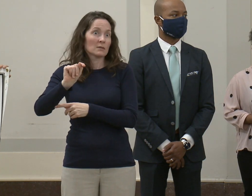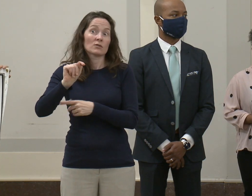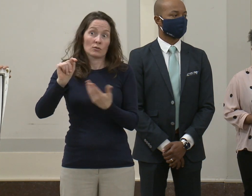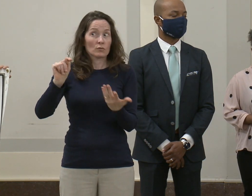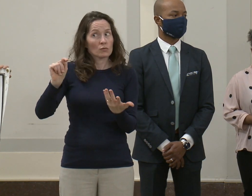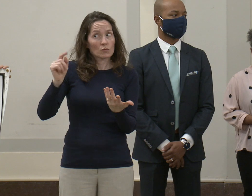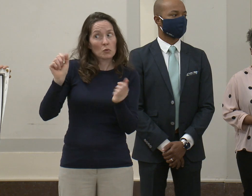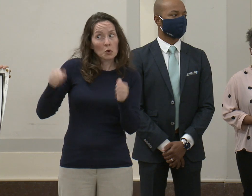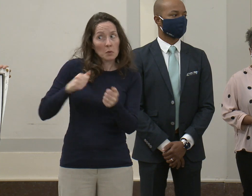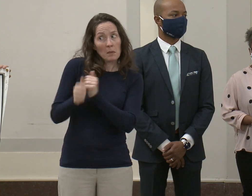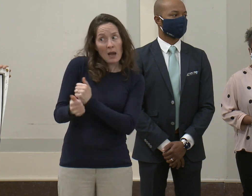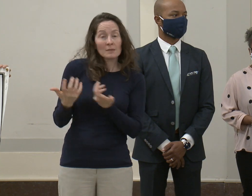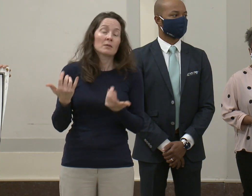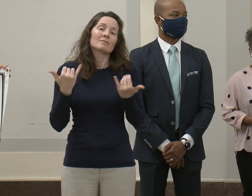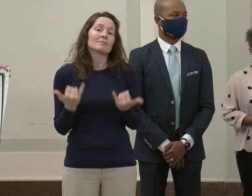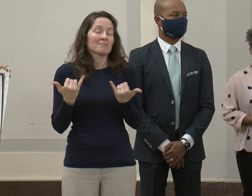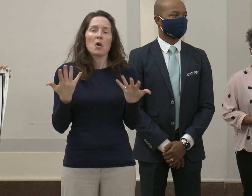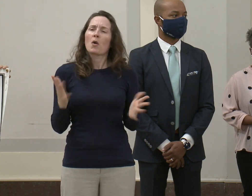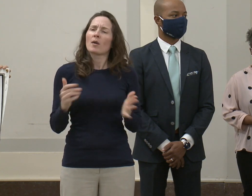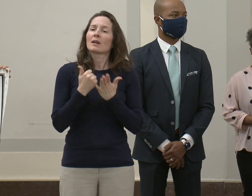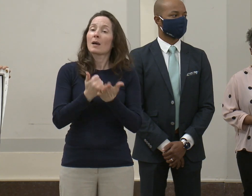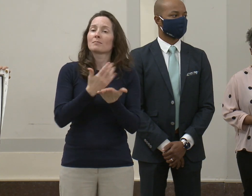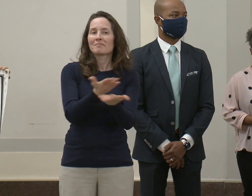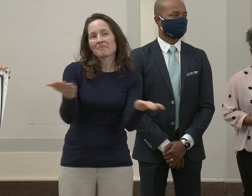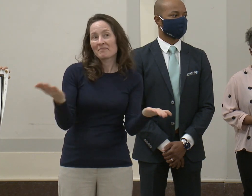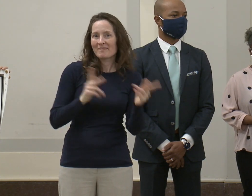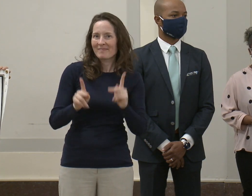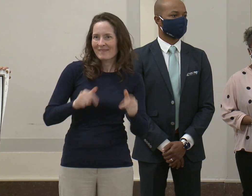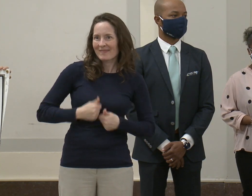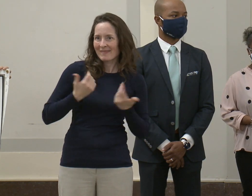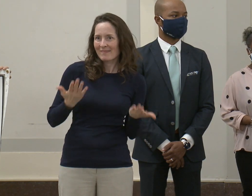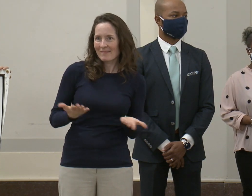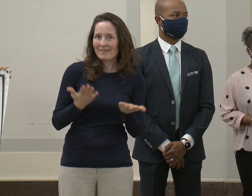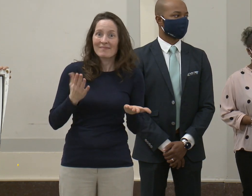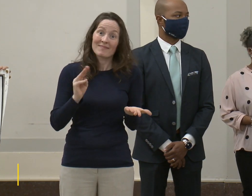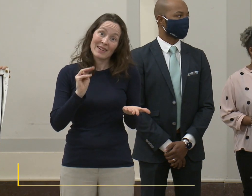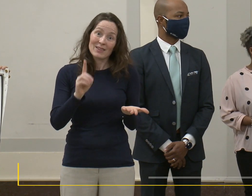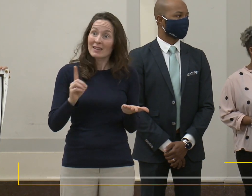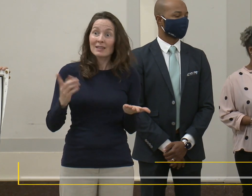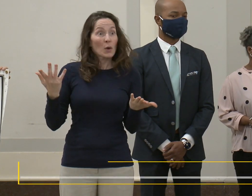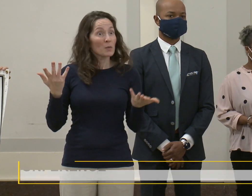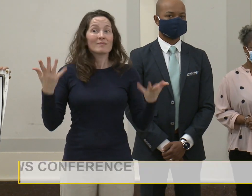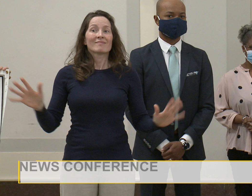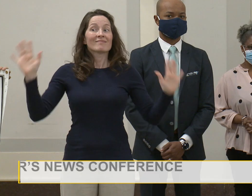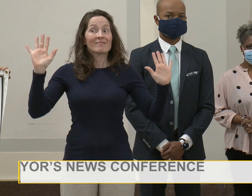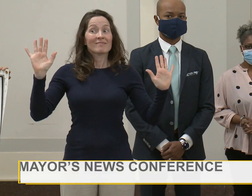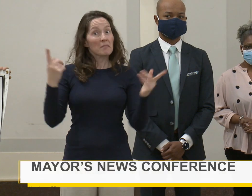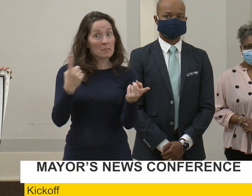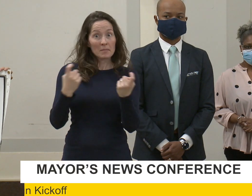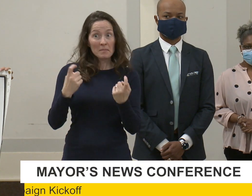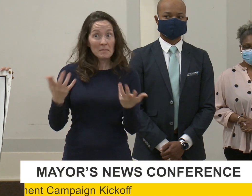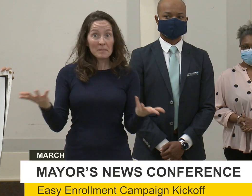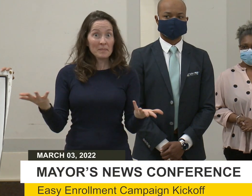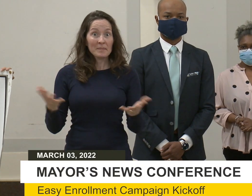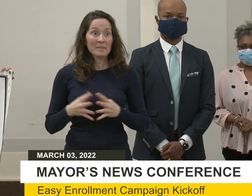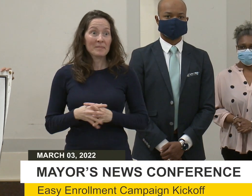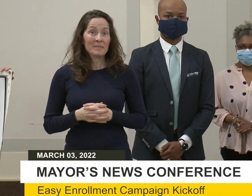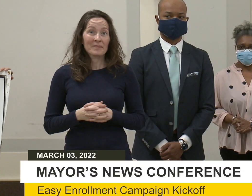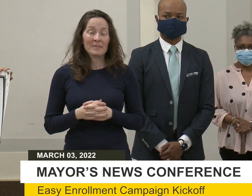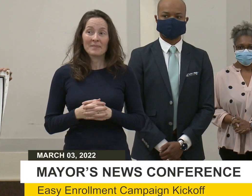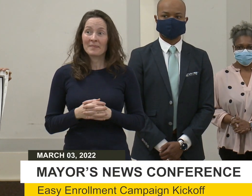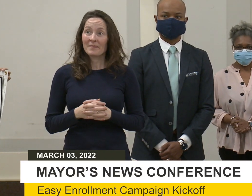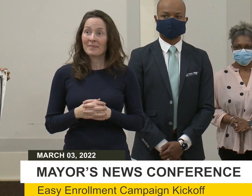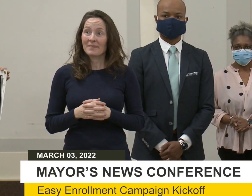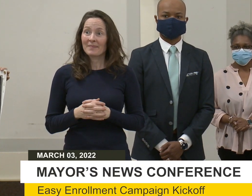people of Maryland. So with that, we're done, and we're happy to answer questions, right? Questions for anybody?